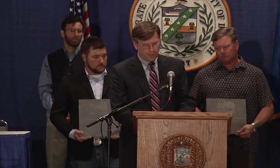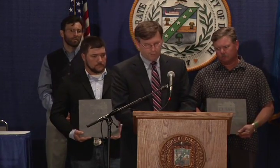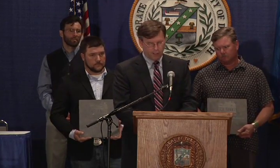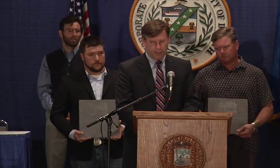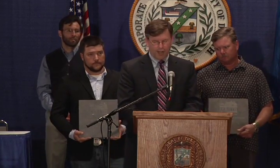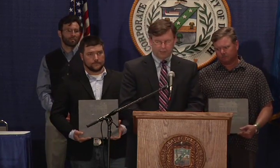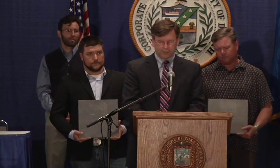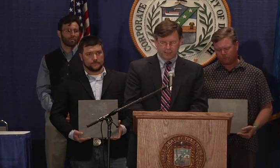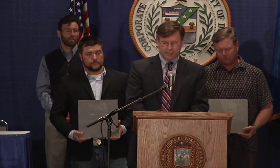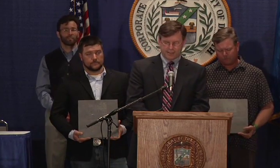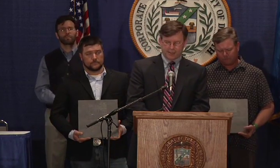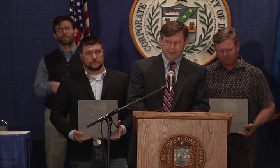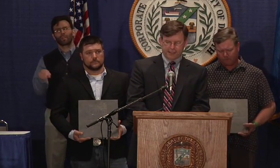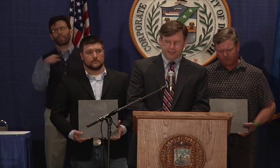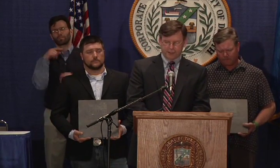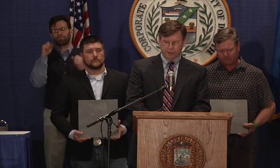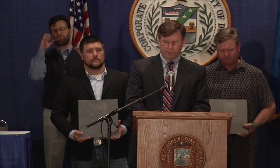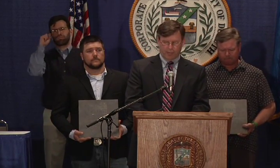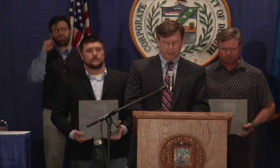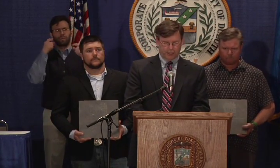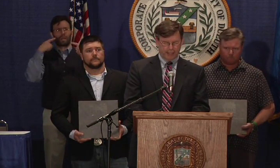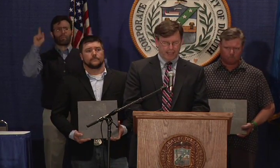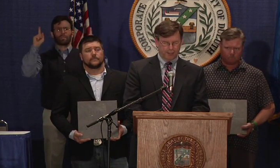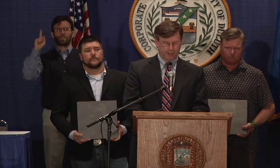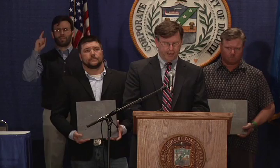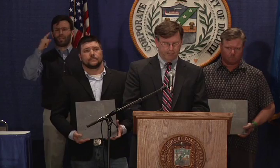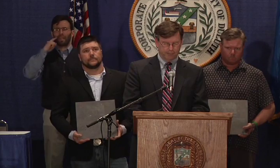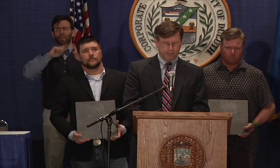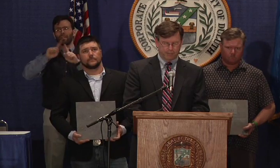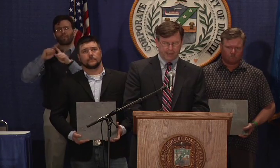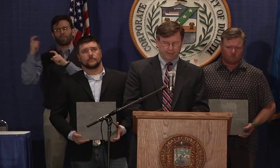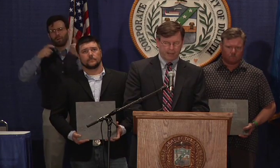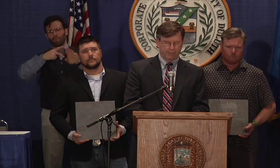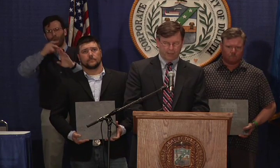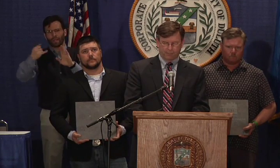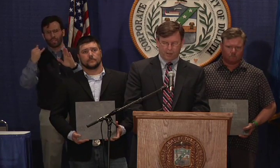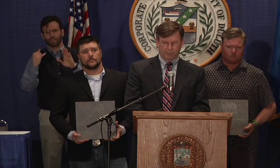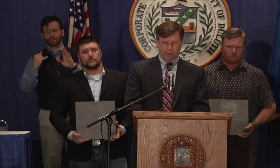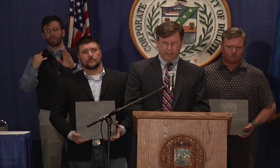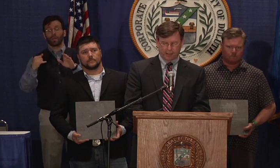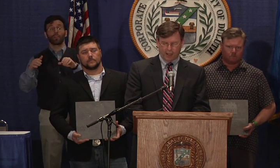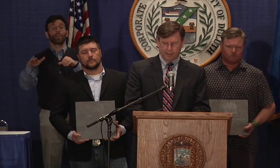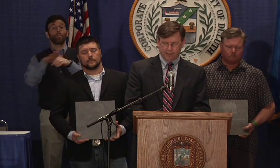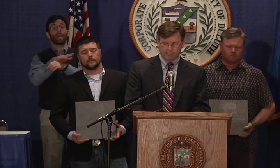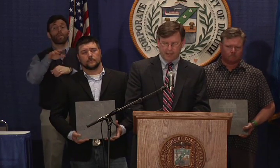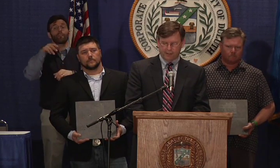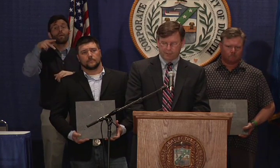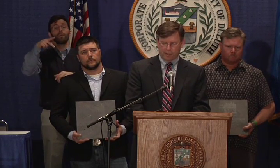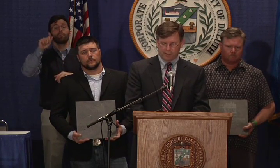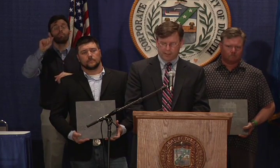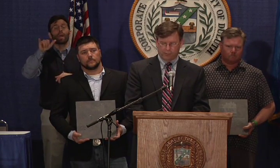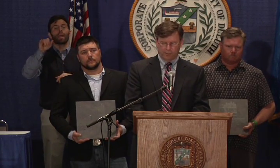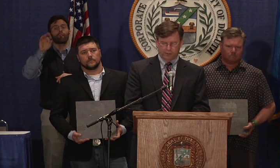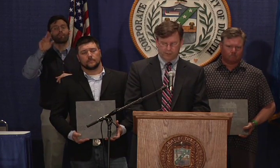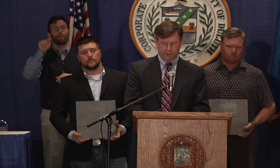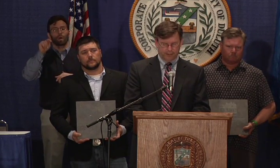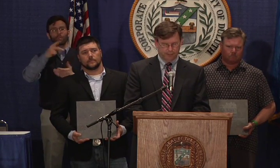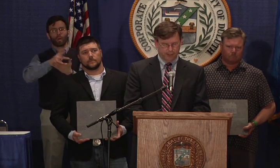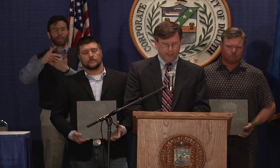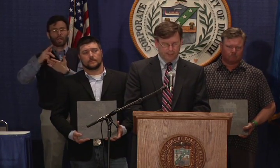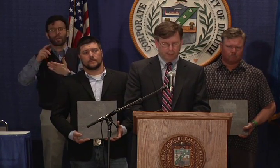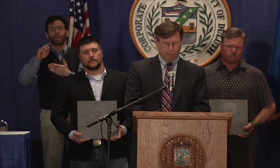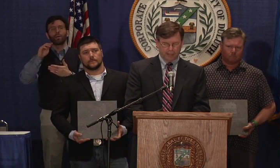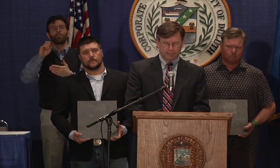These are incredible accomplishments considering the additional projects handed to them to pave the Bayfront Park parking lot, Merritt Park, and Railroad